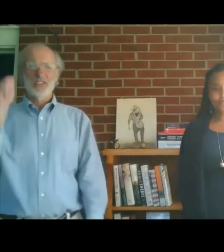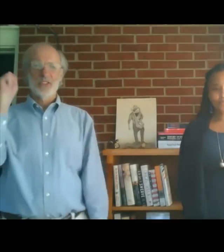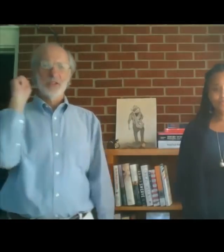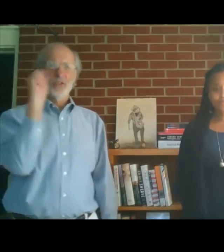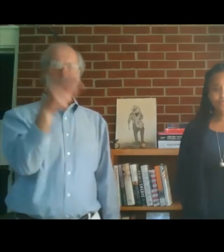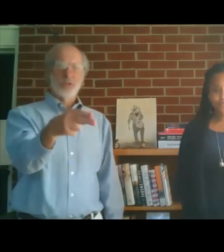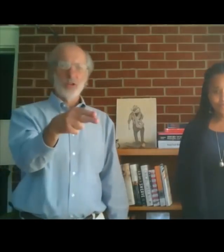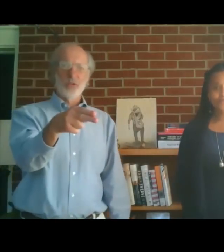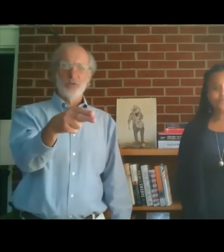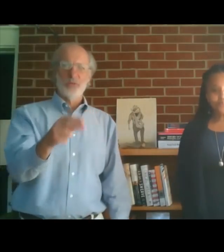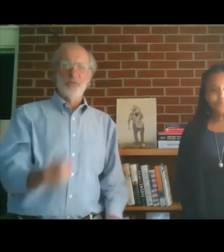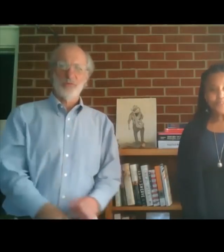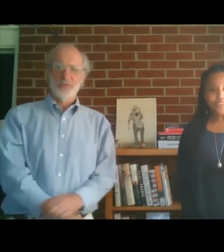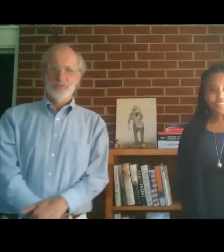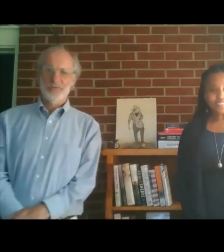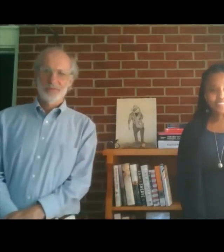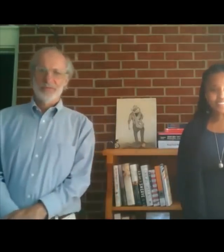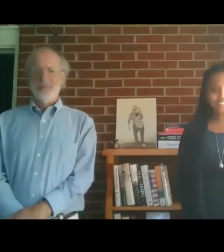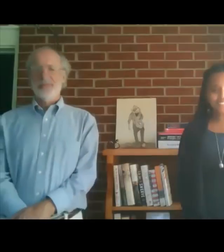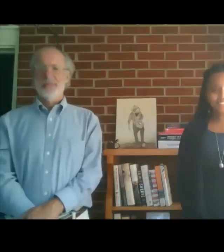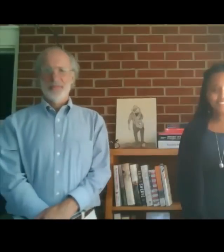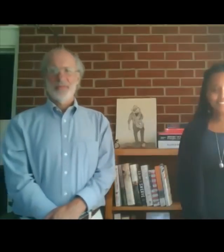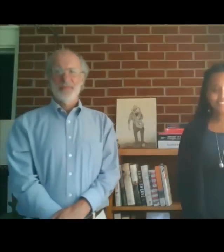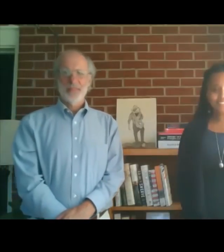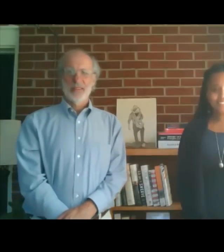And that's throw. Correct.